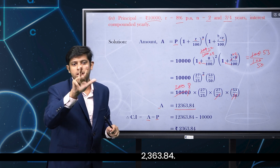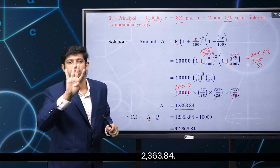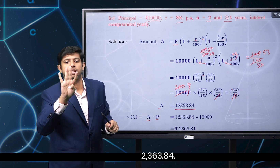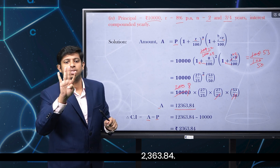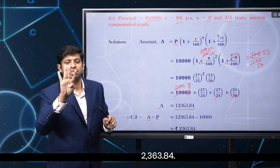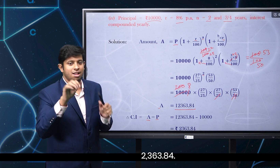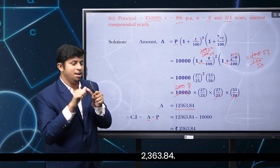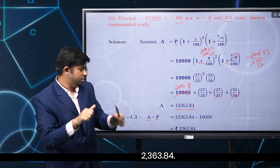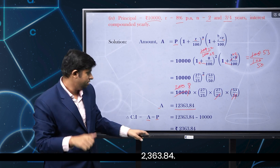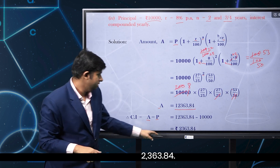2,363.84.